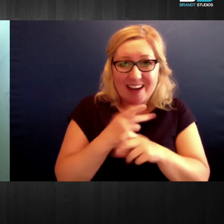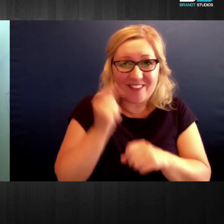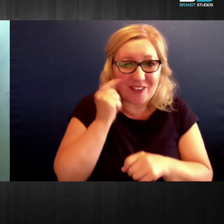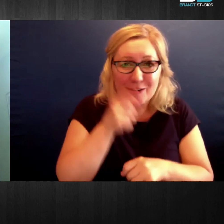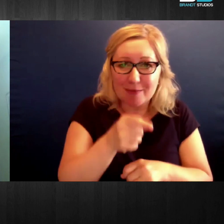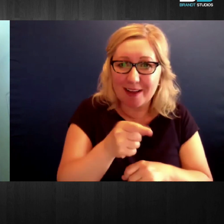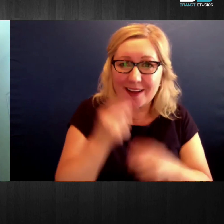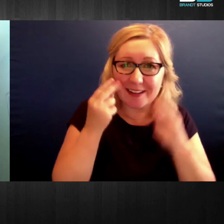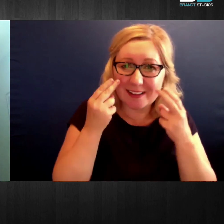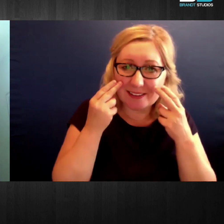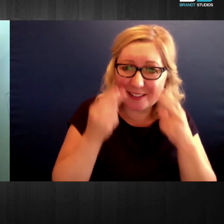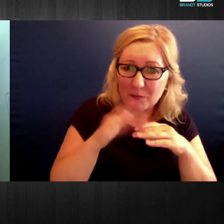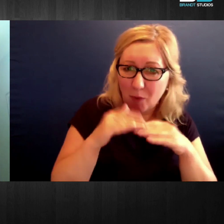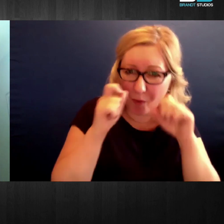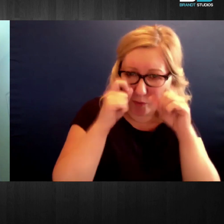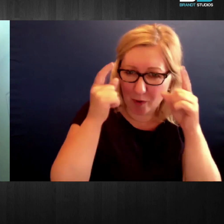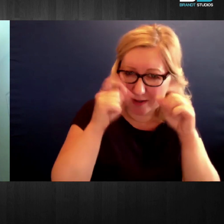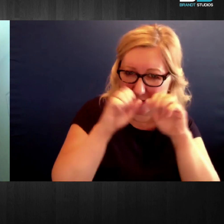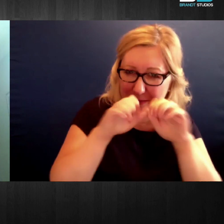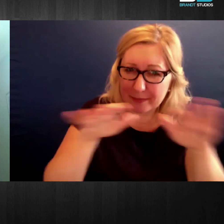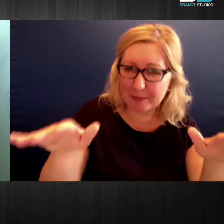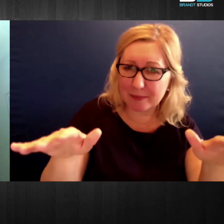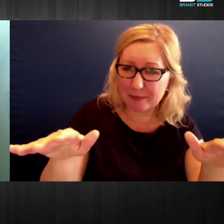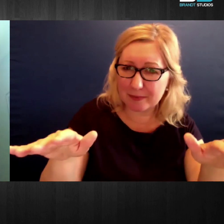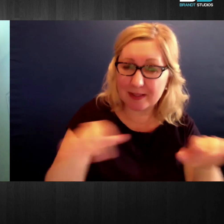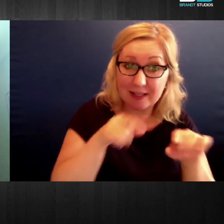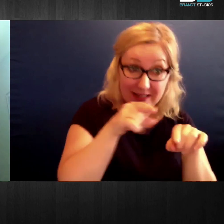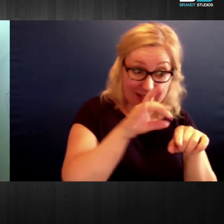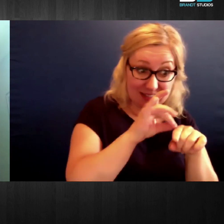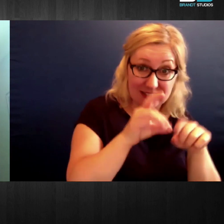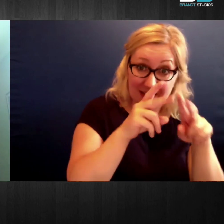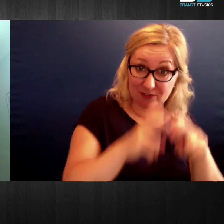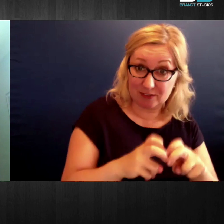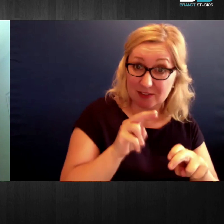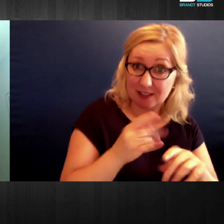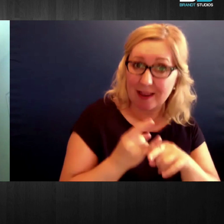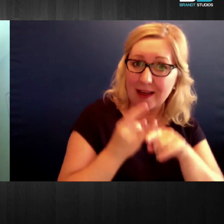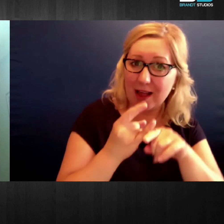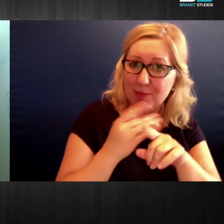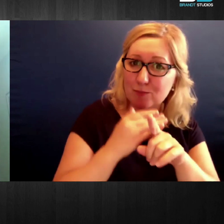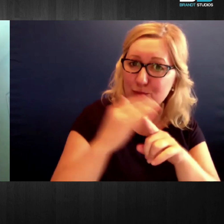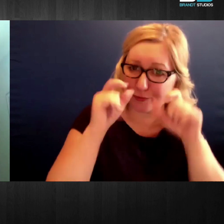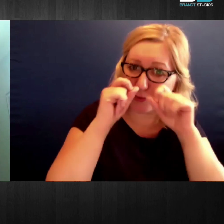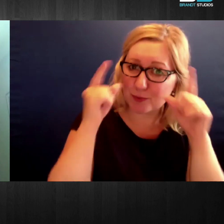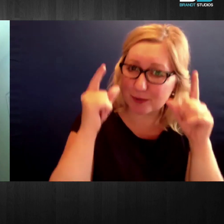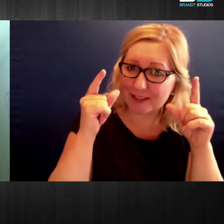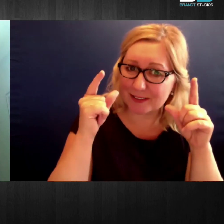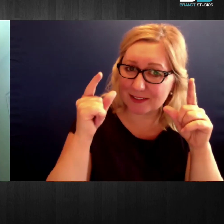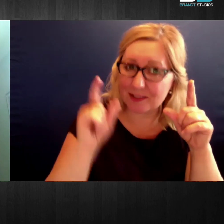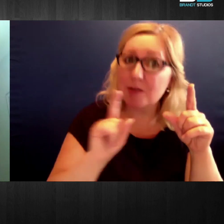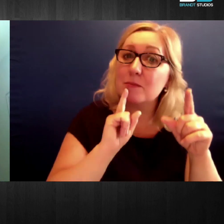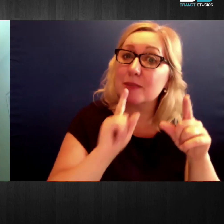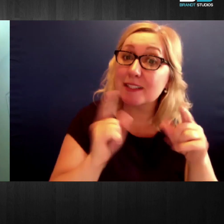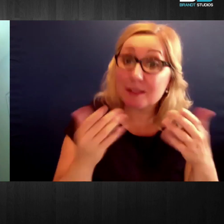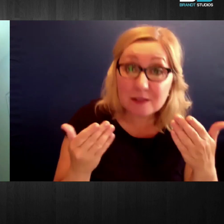of this nature can help to do that. But I think probably at the moment, those activities are seen as kind